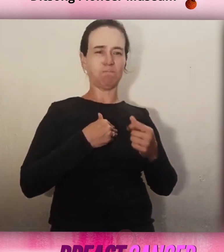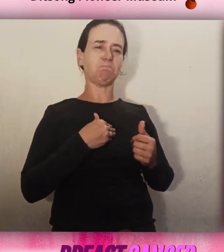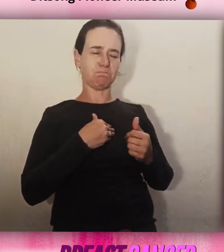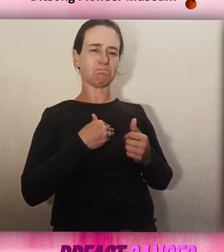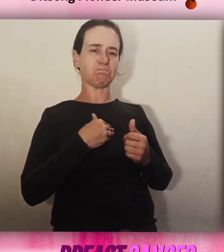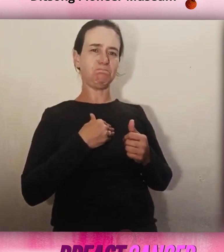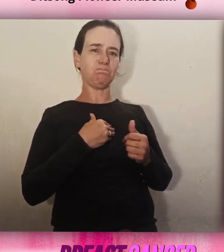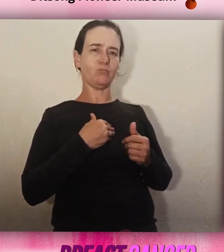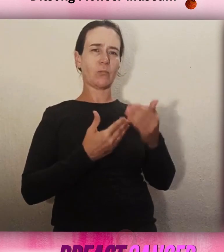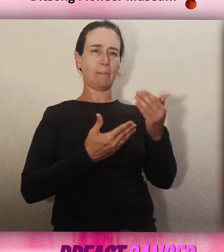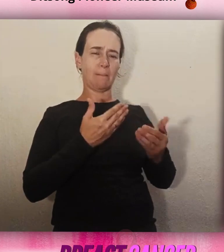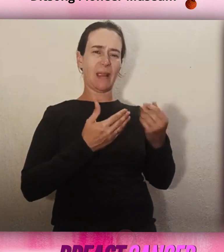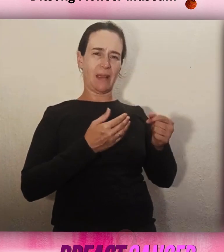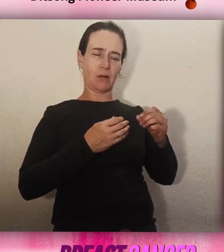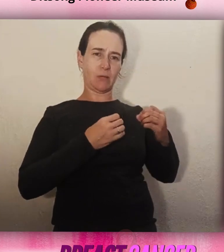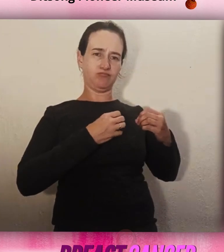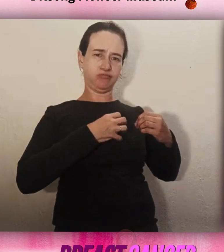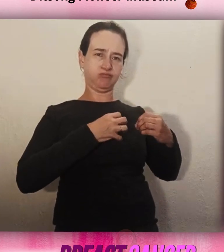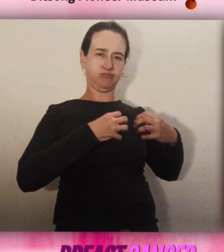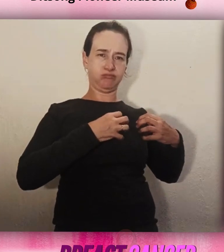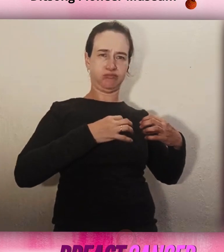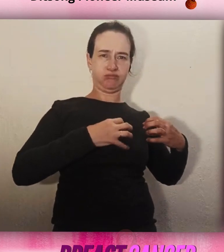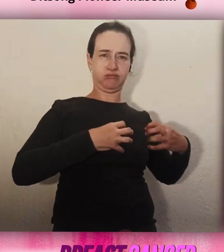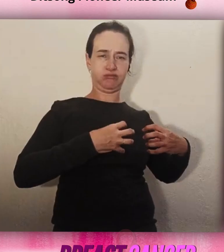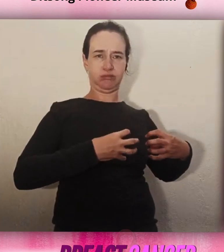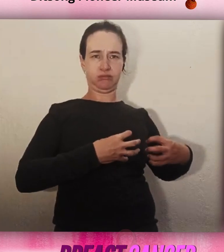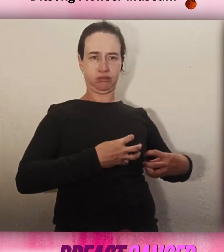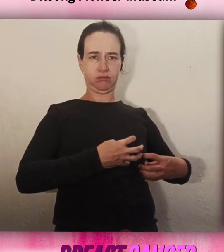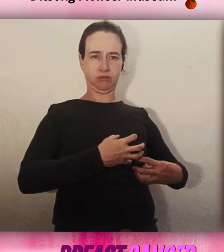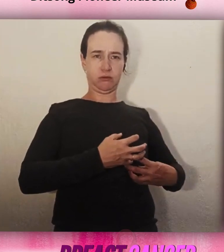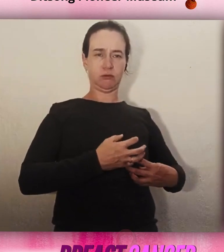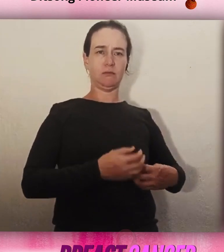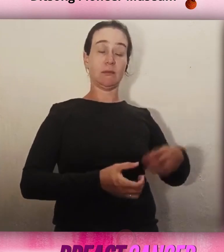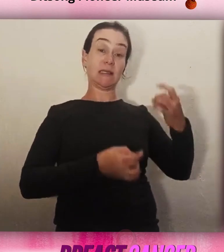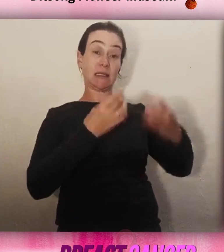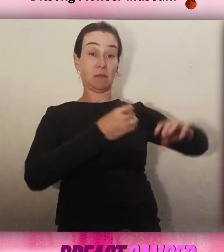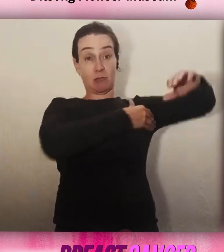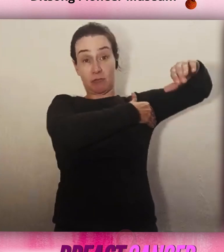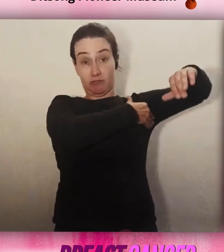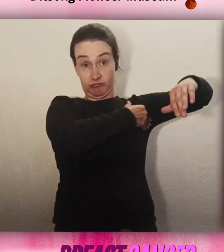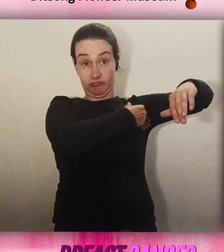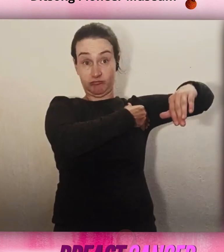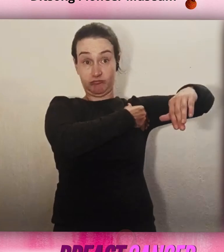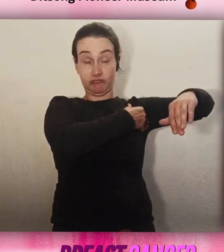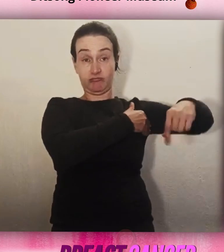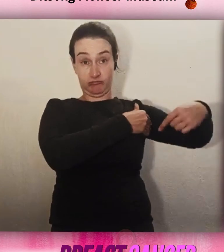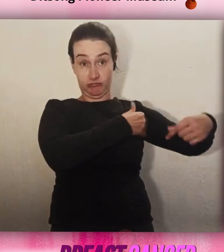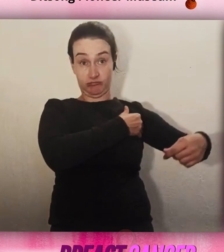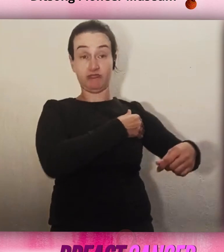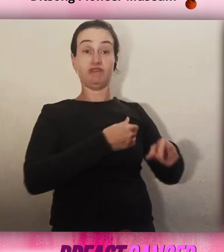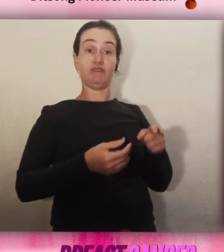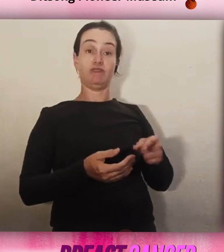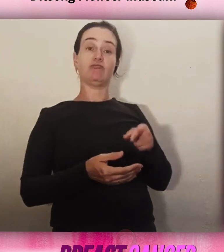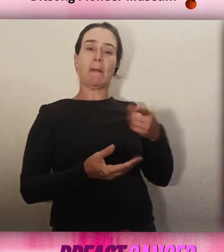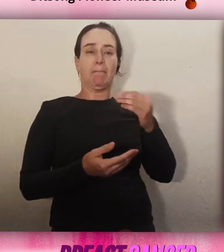layman language. Okay. Yes. So you find you have enlarged glands around the Okay. area of the breast. Yeah. A lot of times it can be in